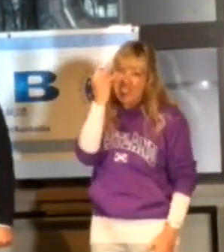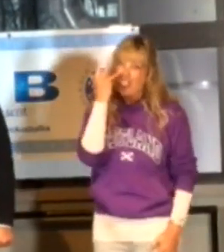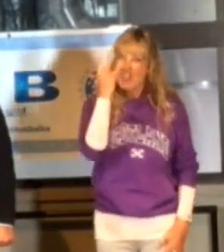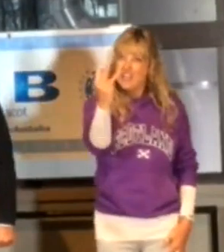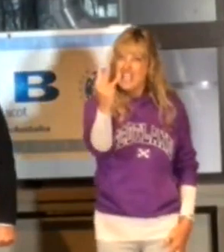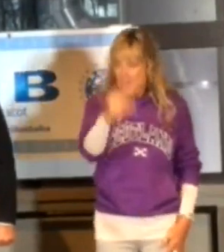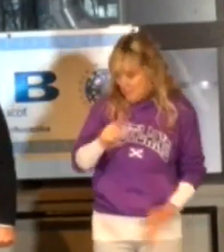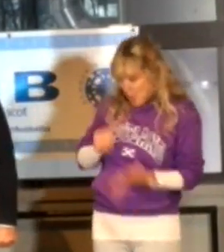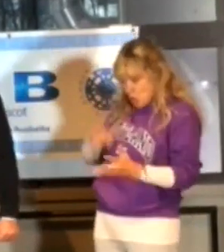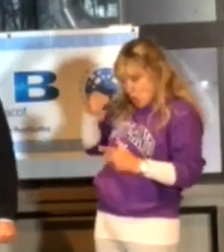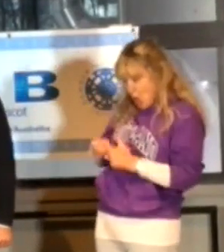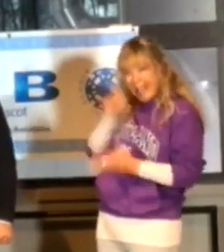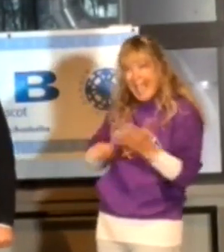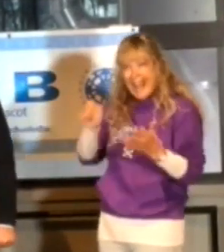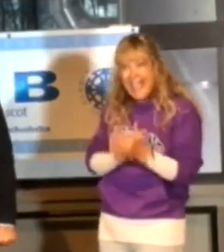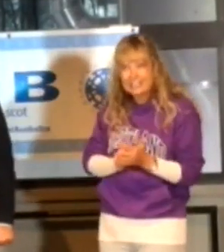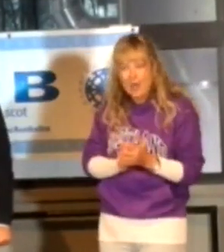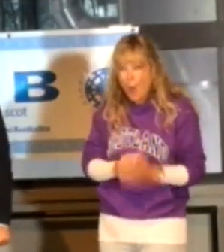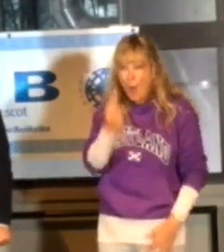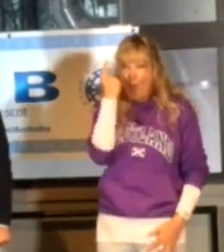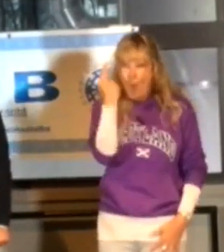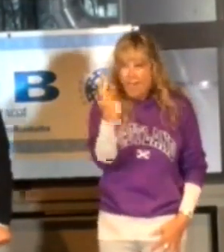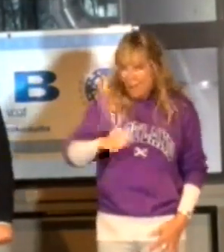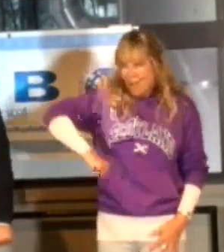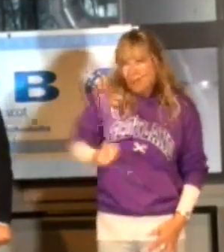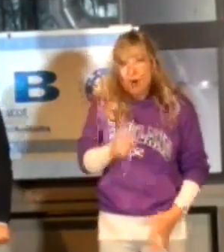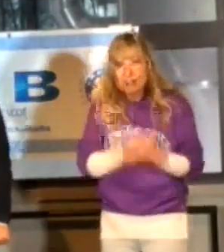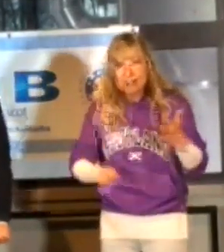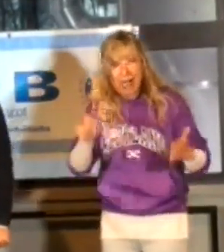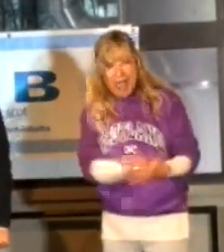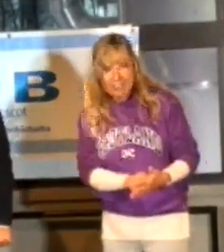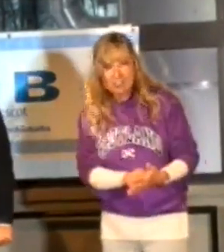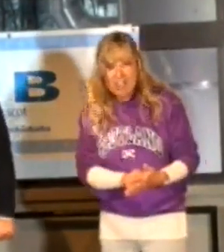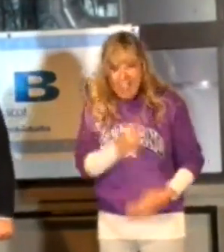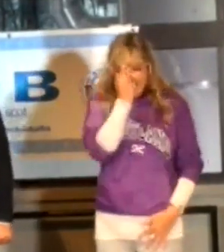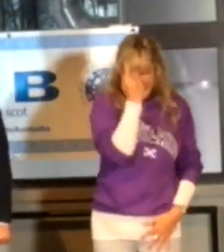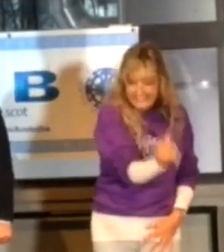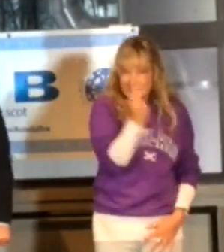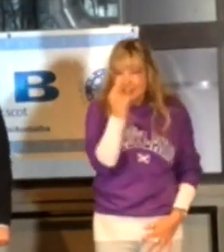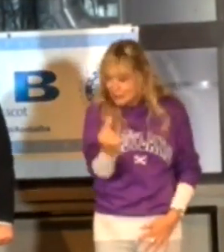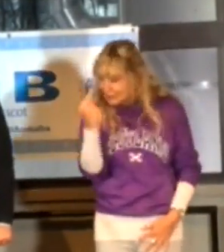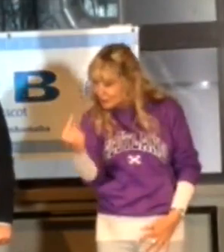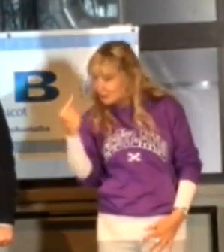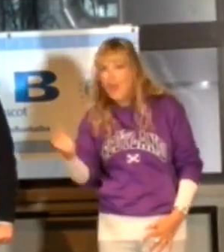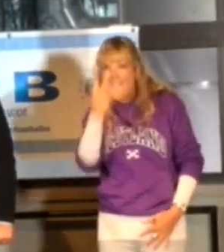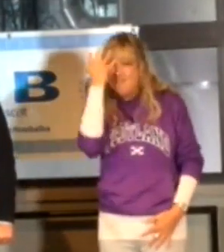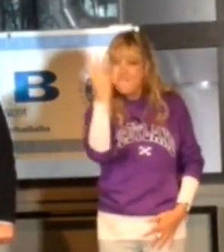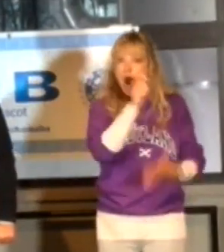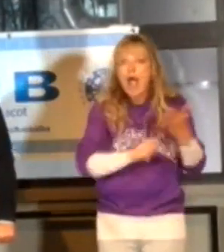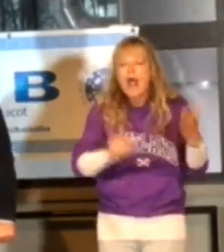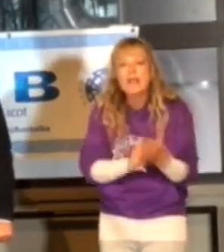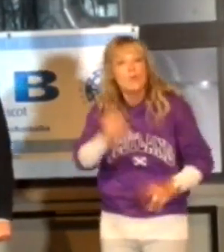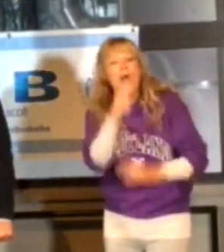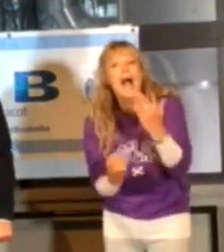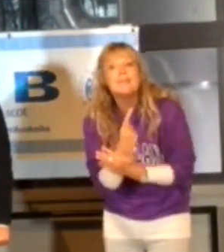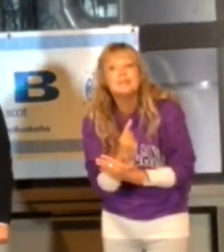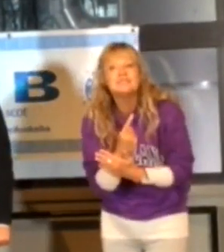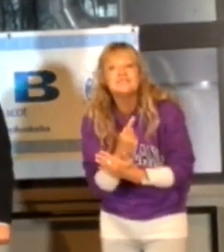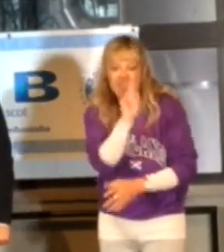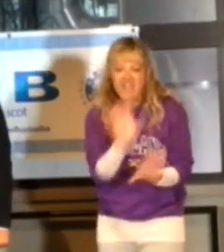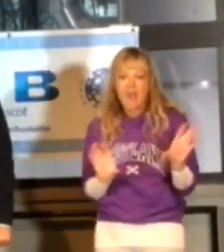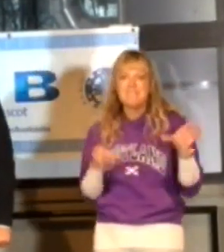UK elections, one of them a Scottish election, and in every single one of those four elections, the